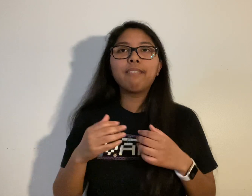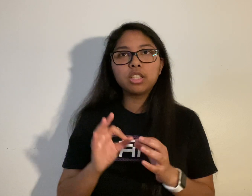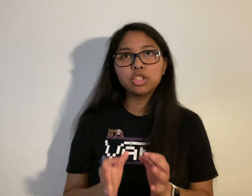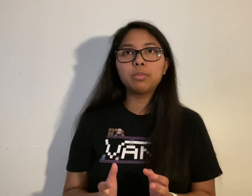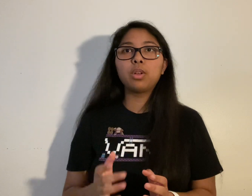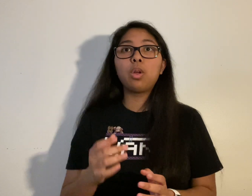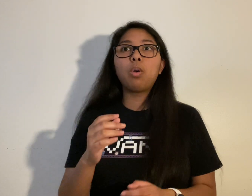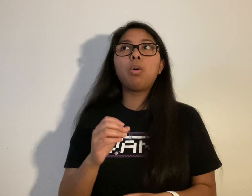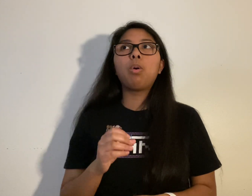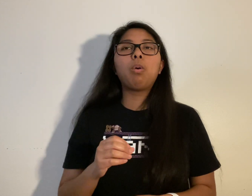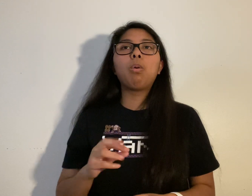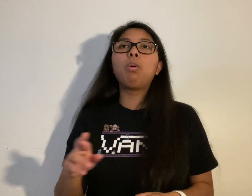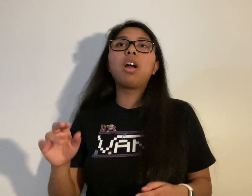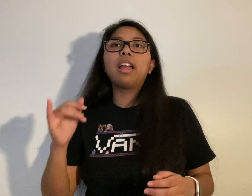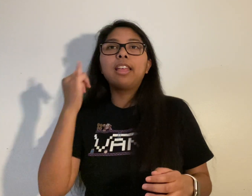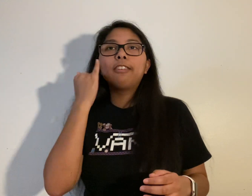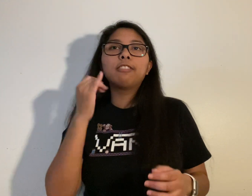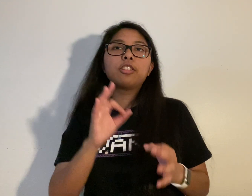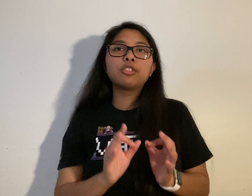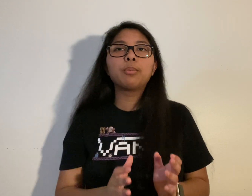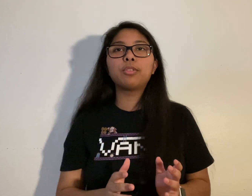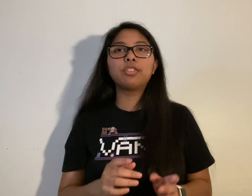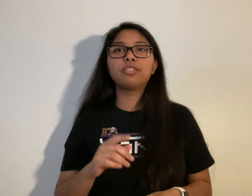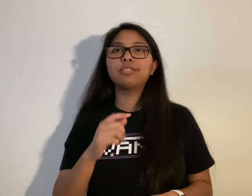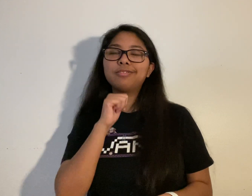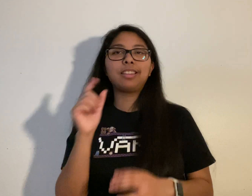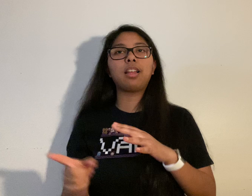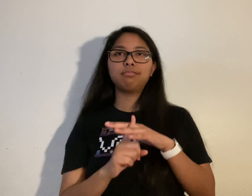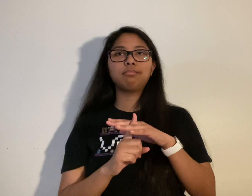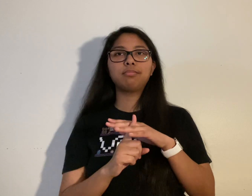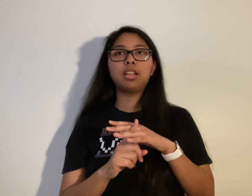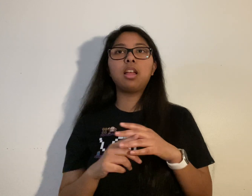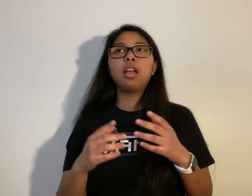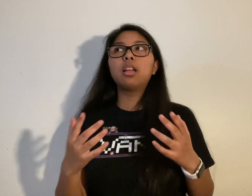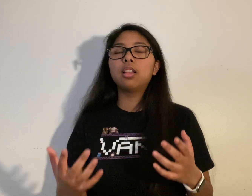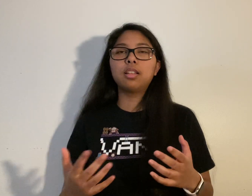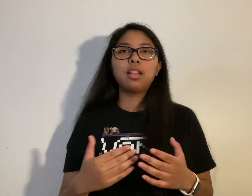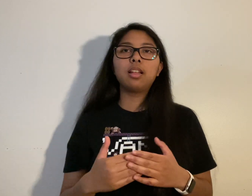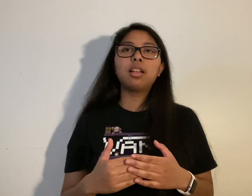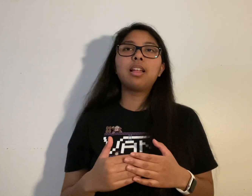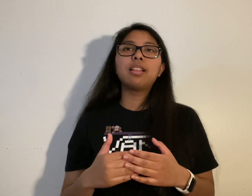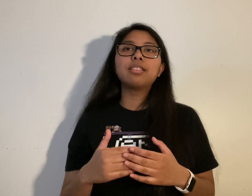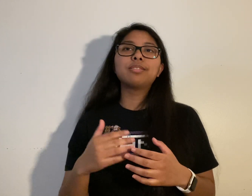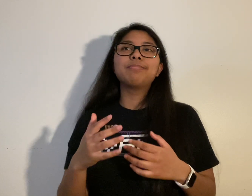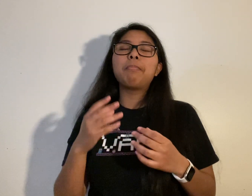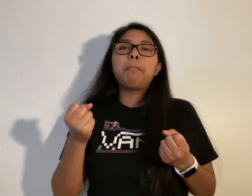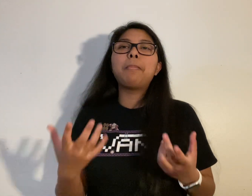And then there's the many stories we know of deaf moms taking their children to the doctor's office only to have a doctor